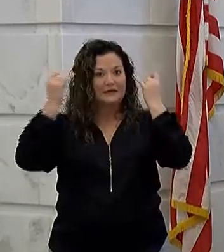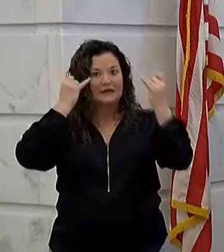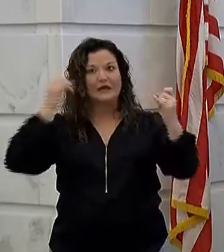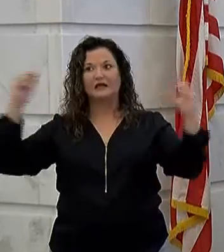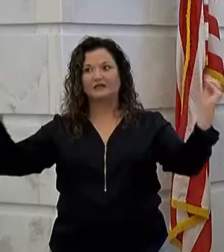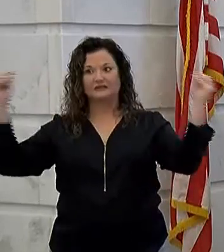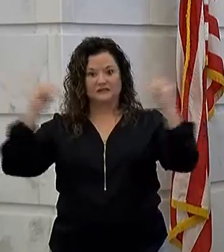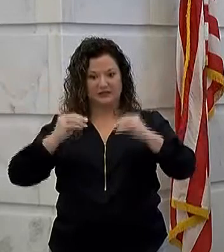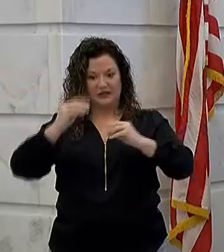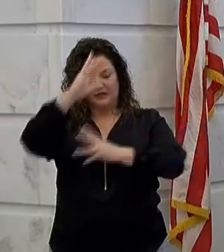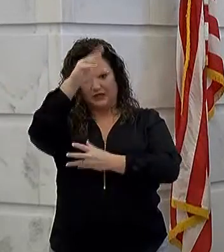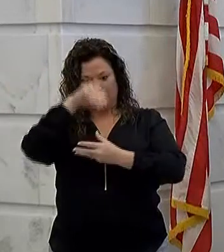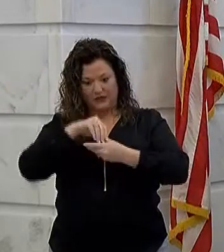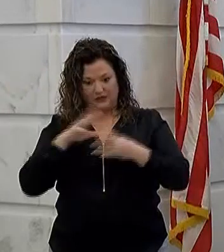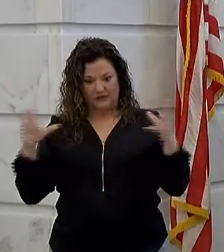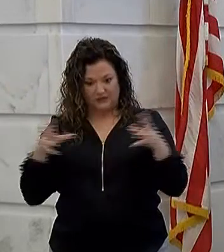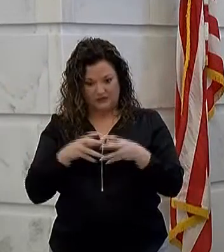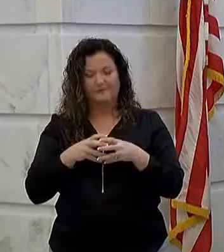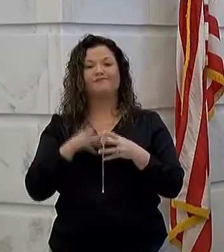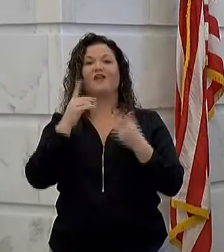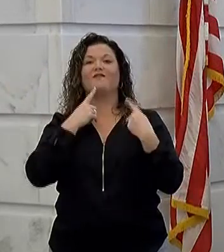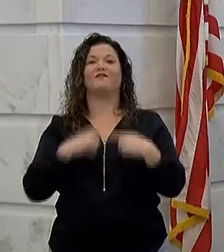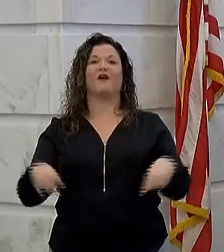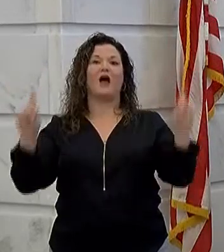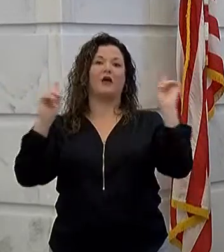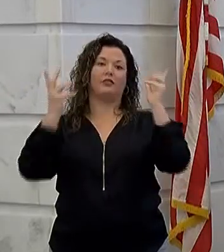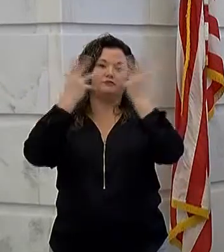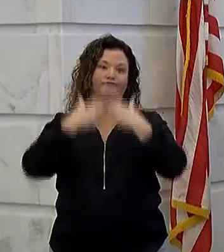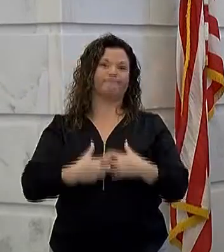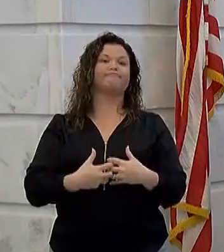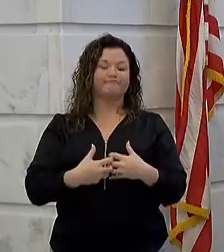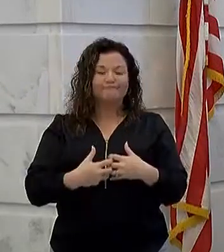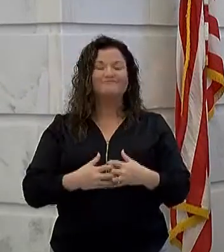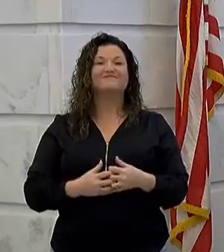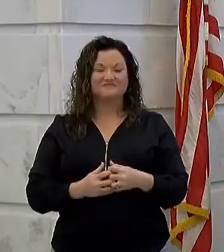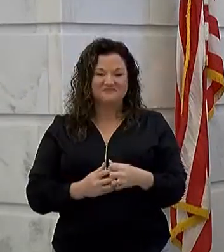and from the governor's office, and finally that came together. And,